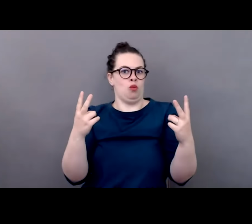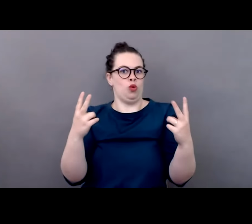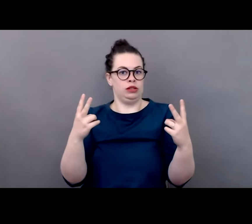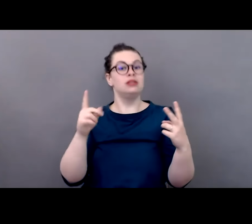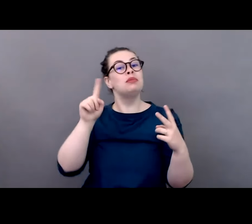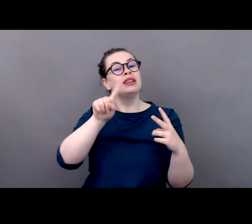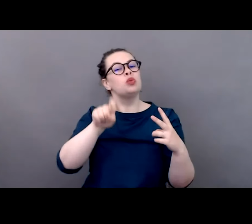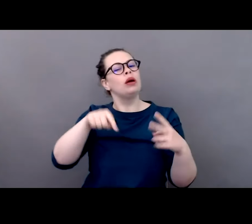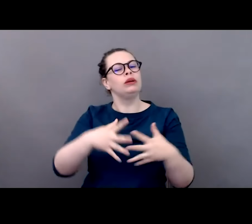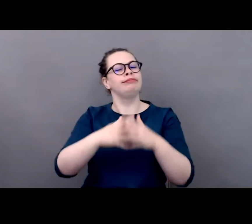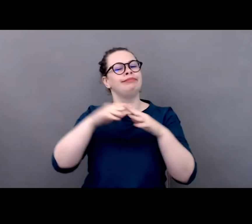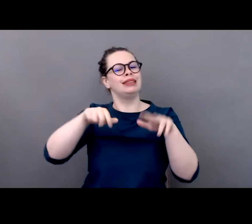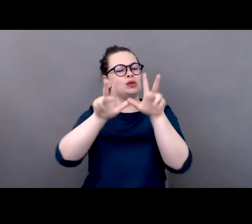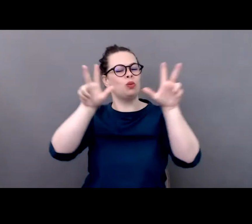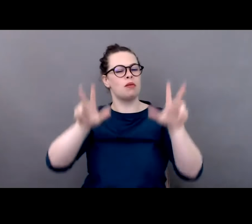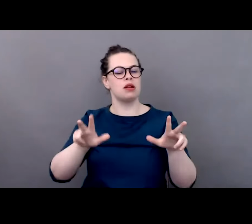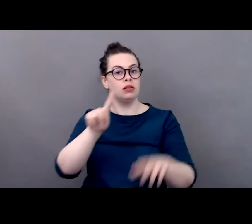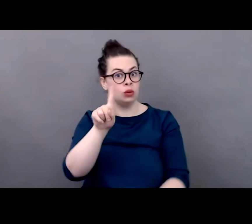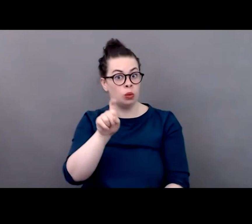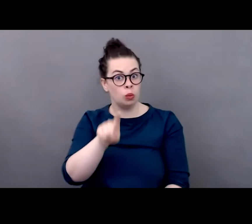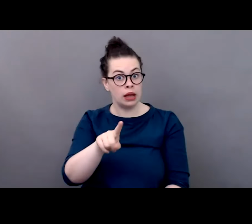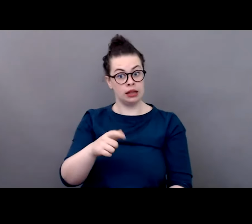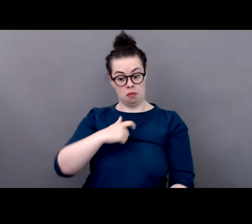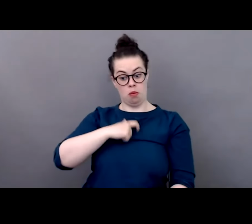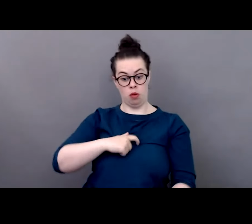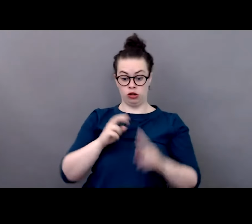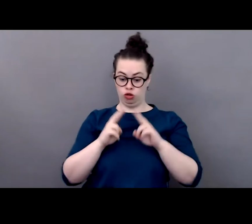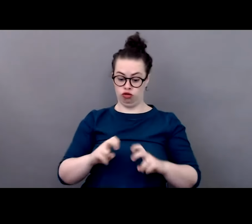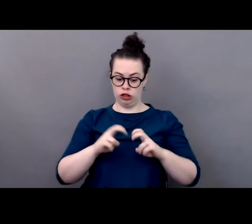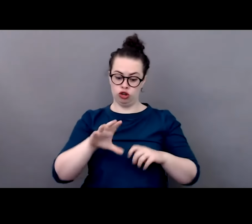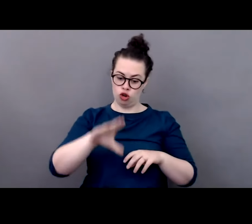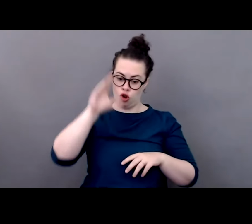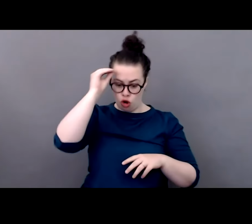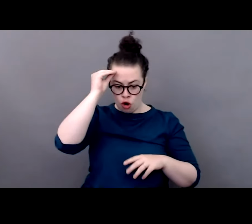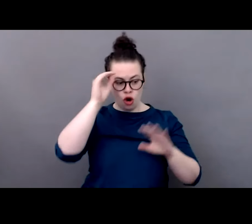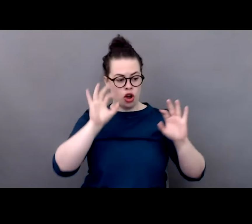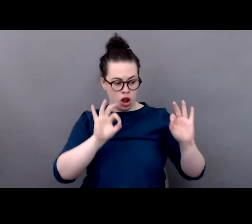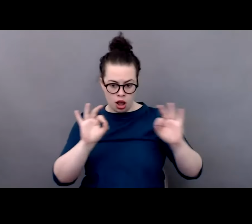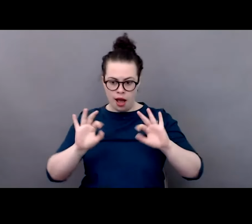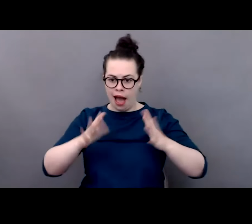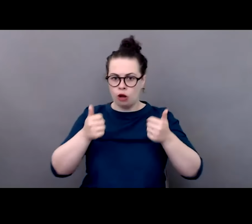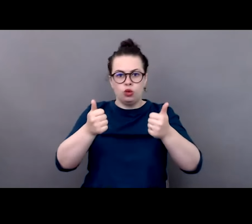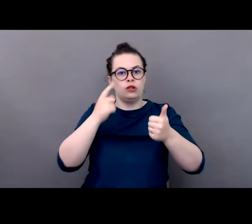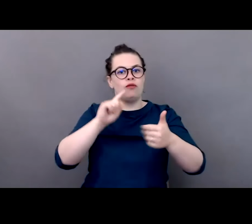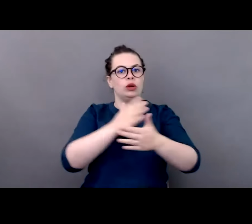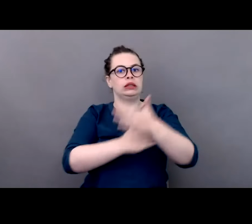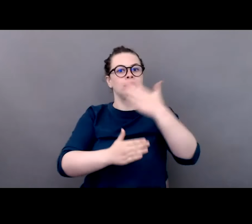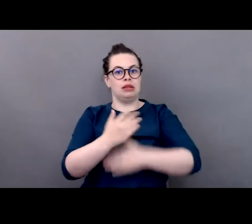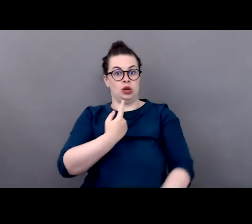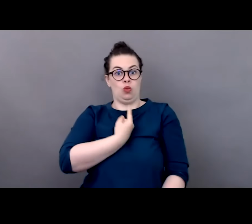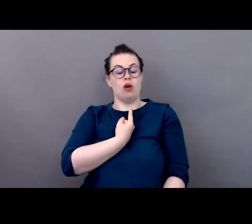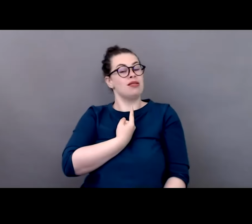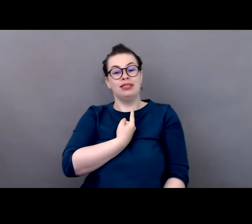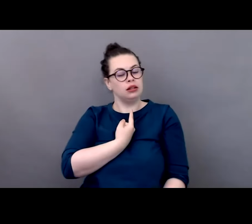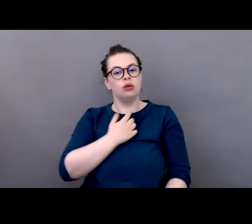really important that not only researchers learn how to apply their research and make it useful to implement the UN Convention,